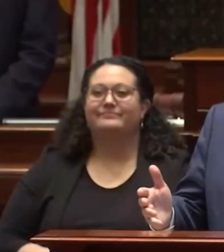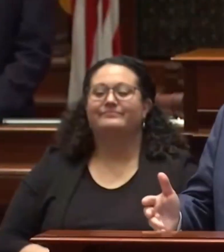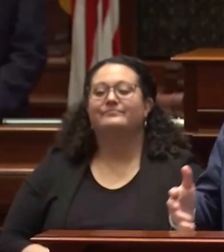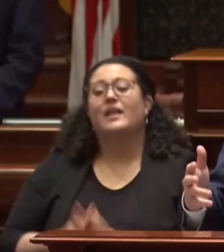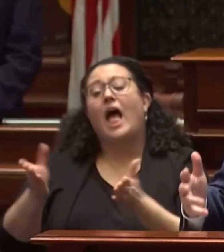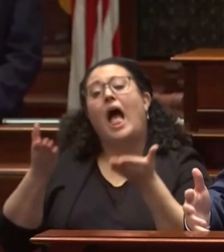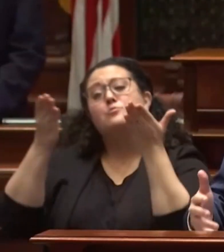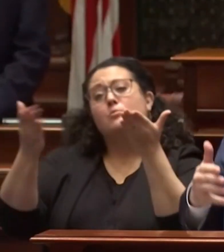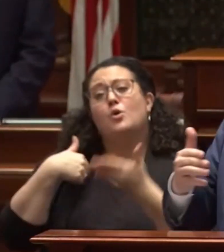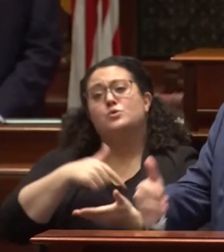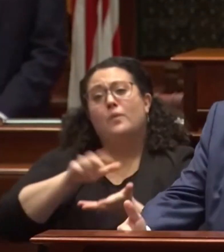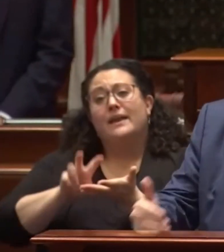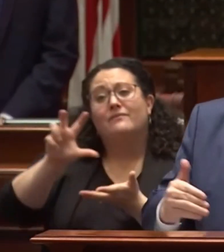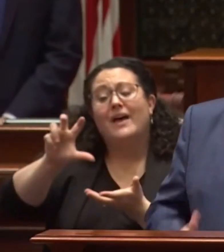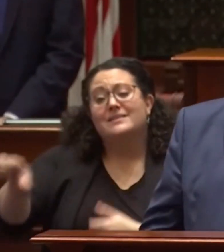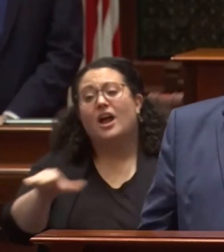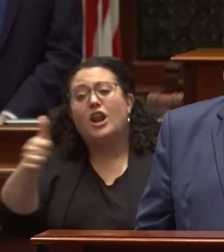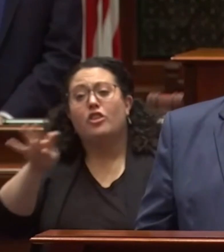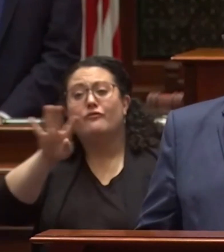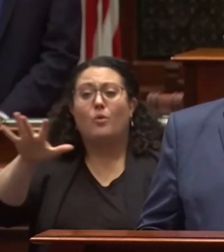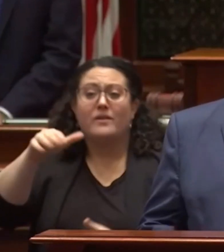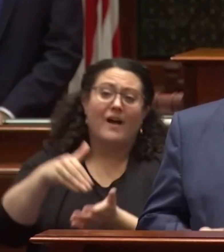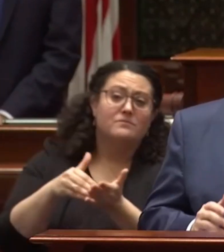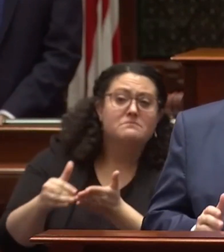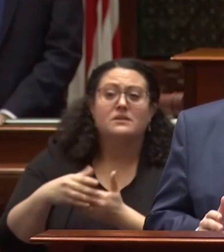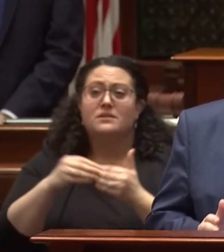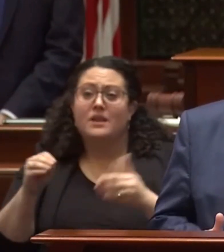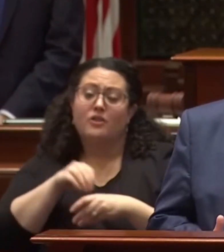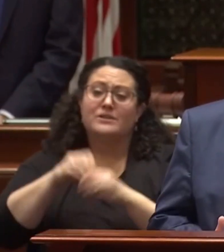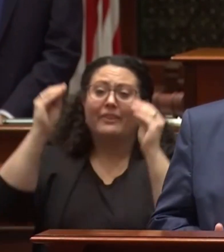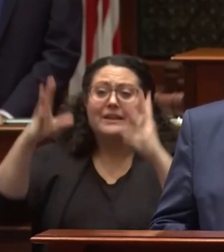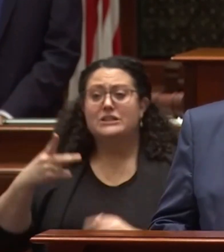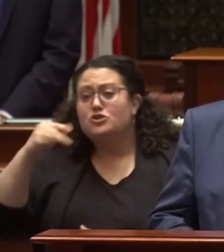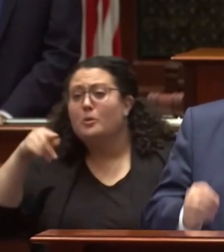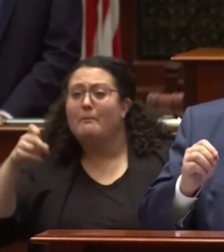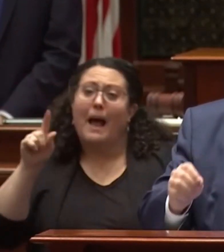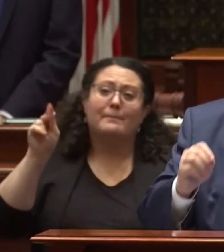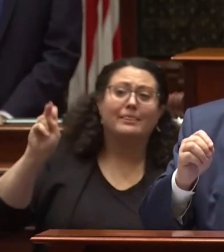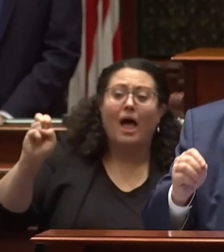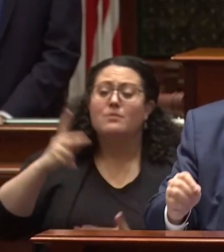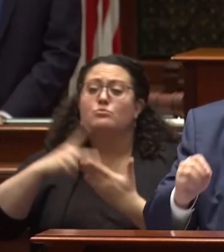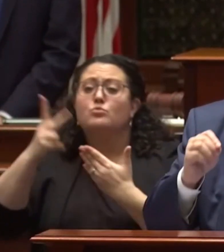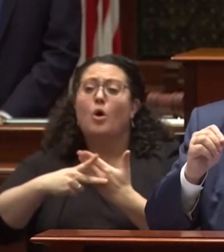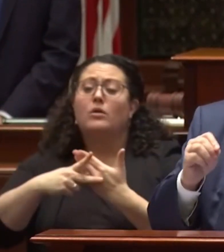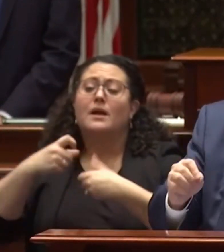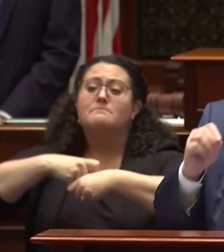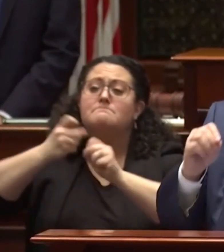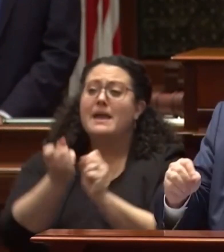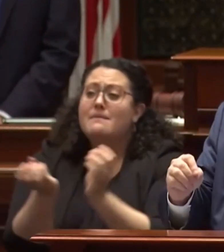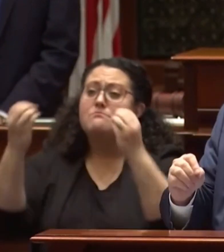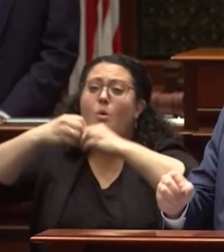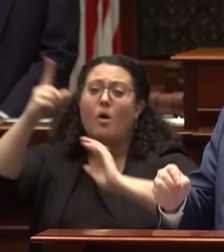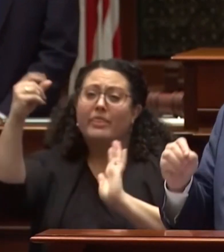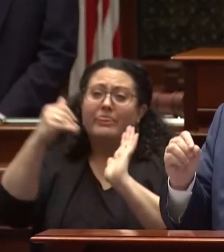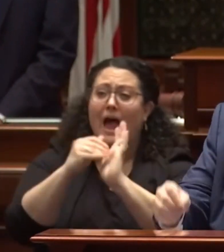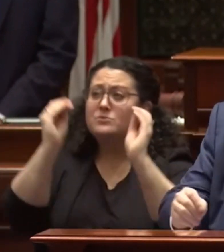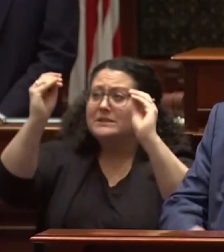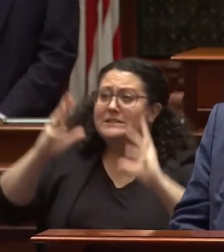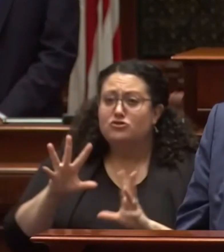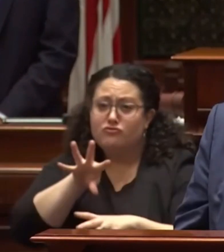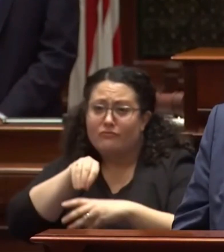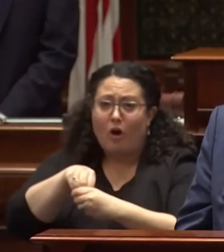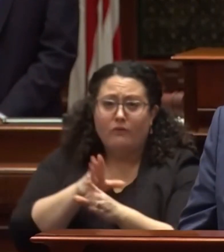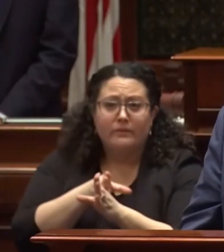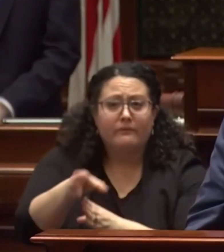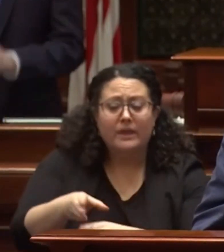So I propose that we invest another $45 million in the teacher pipeline program, bringing thousands more educators into